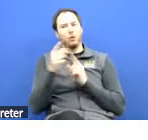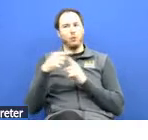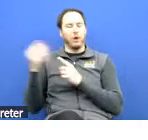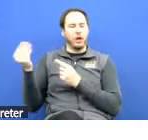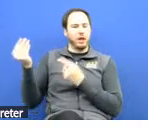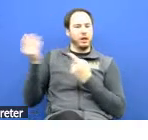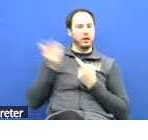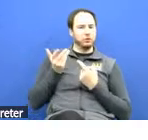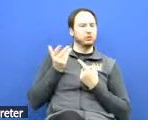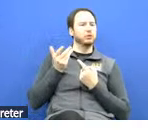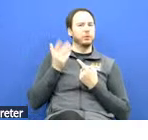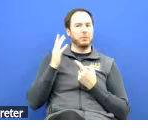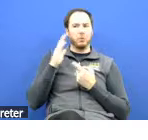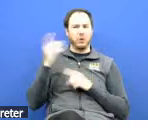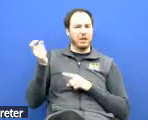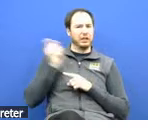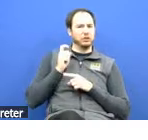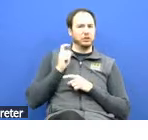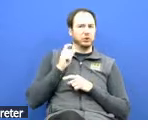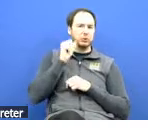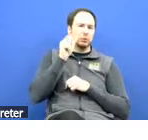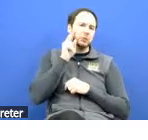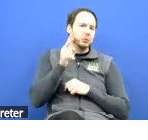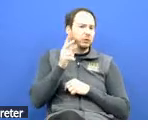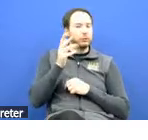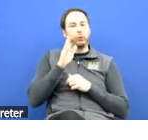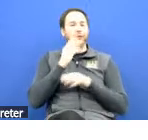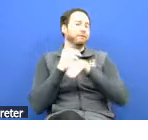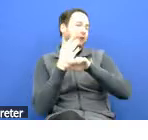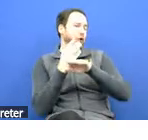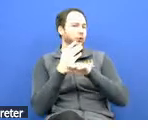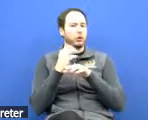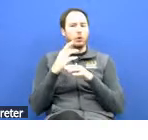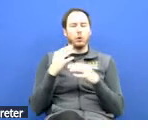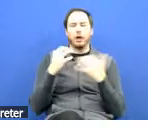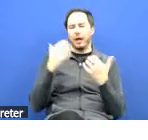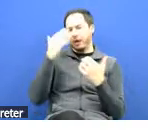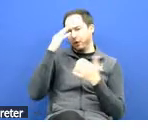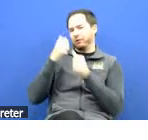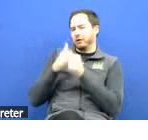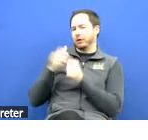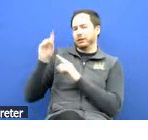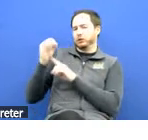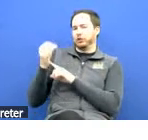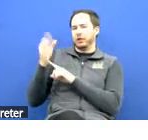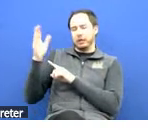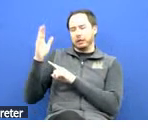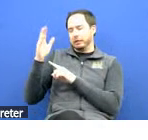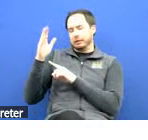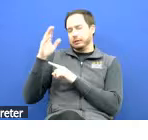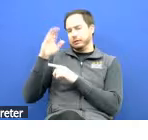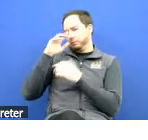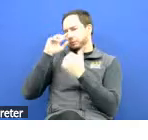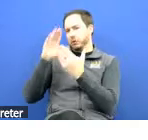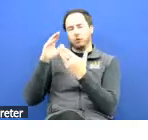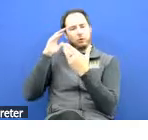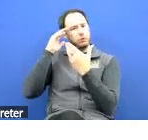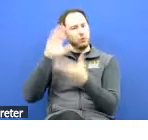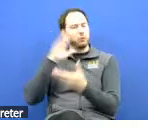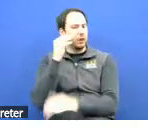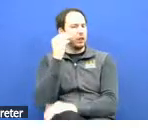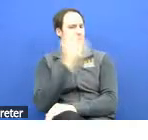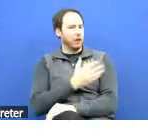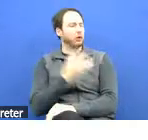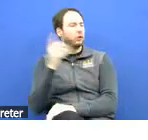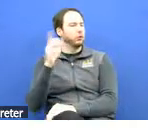might be issued in the next day or two. It might be virtual. I don't know what the ALJ actually decides he wants to do. I wanted to let you know of that